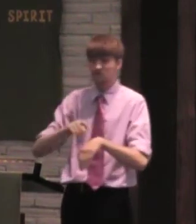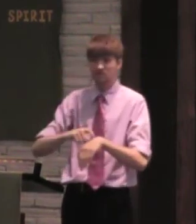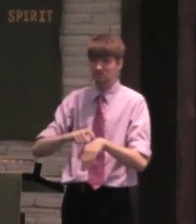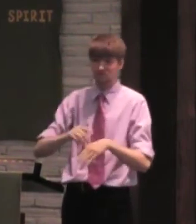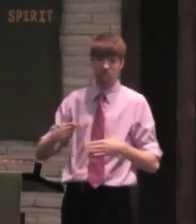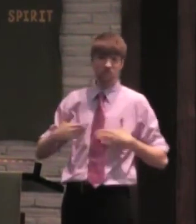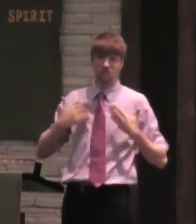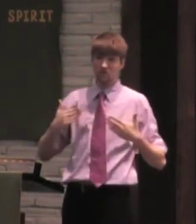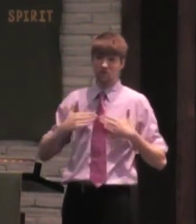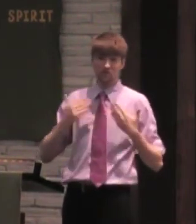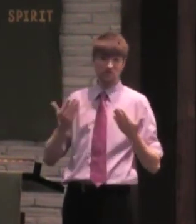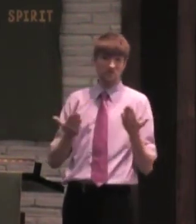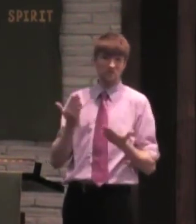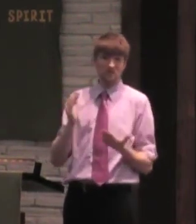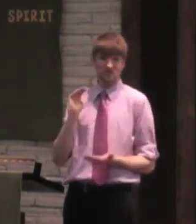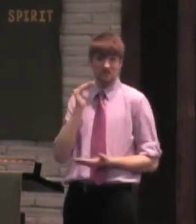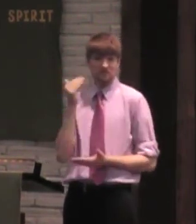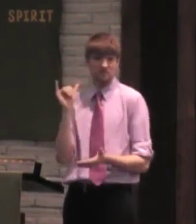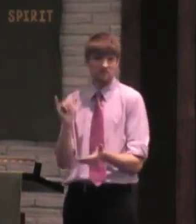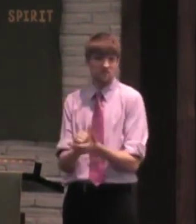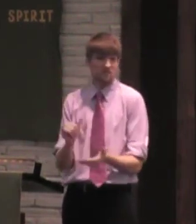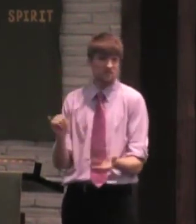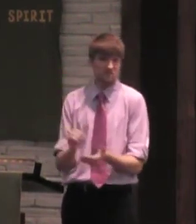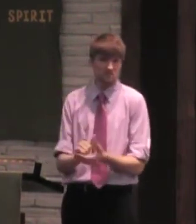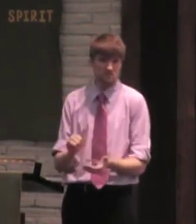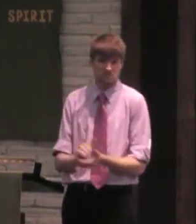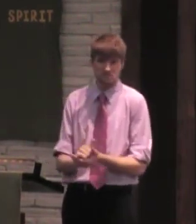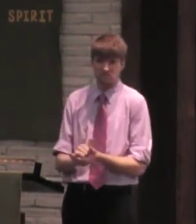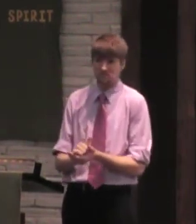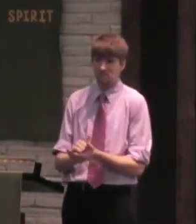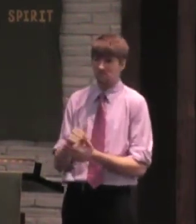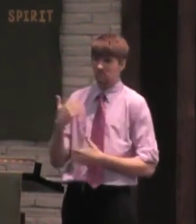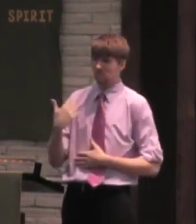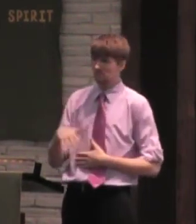But we know that many times joy might seem impossible.